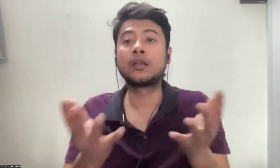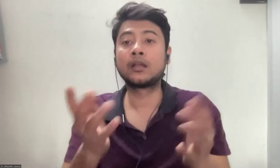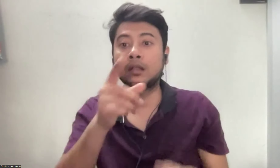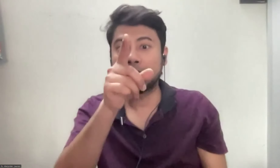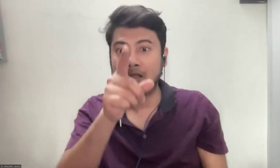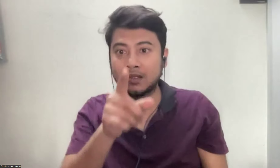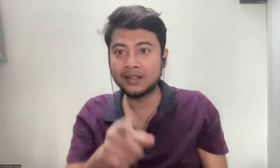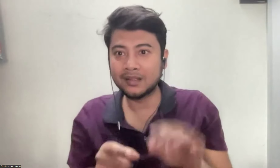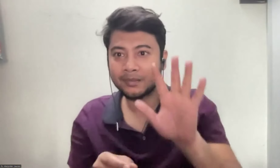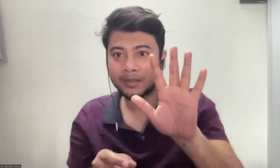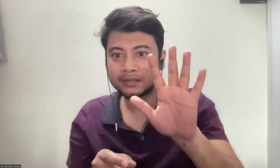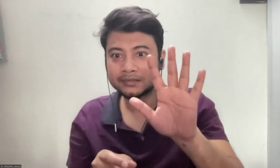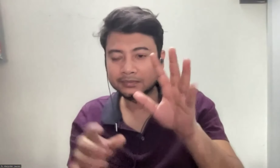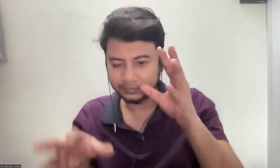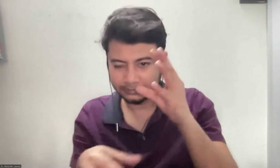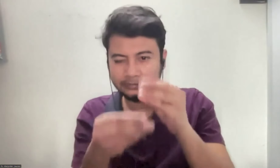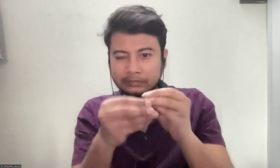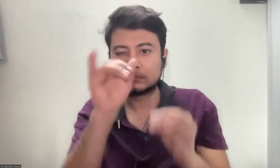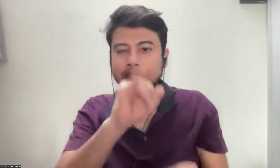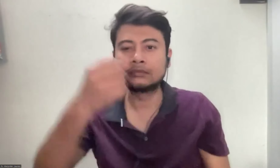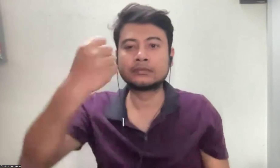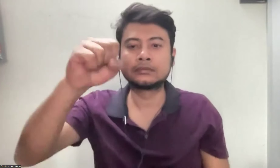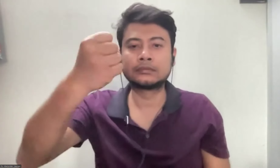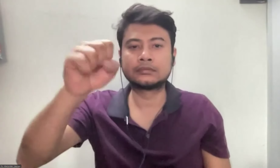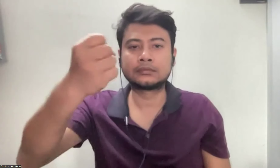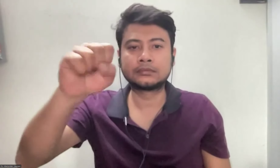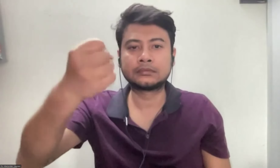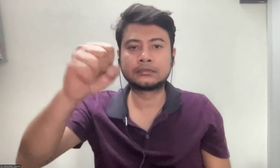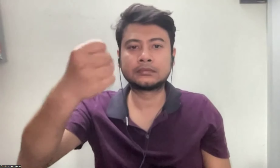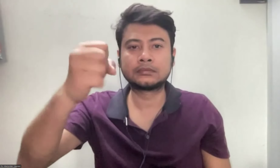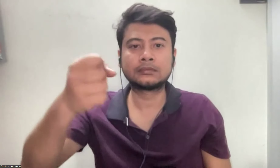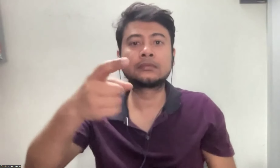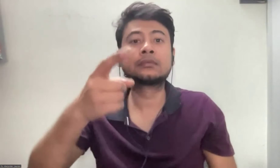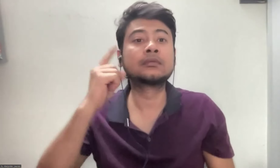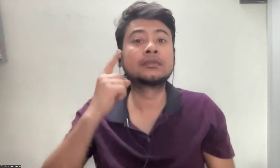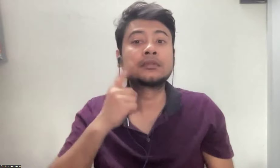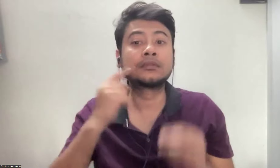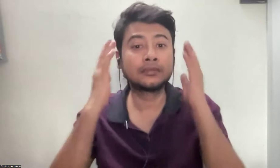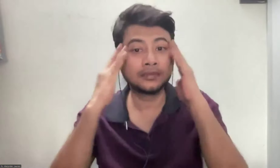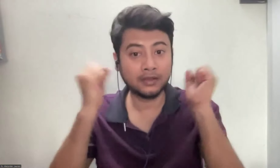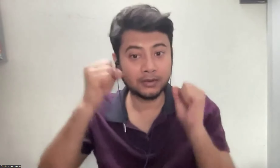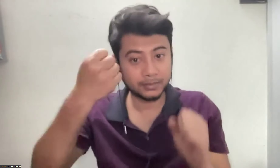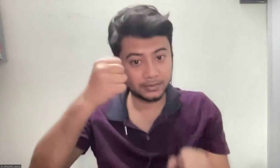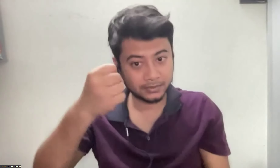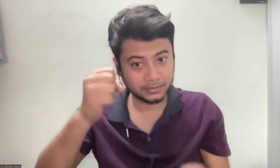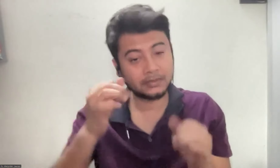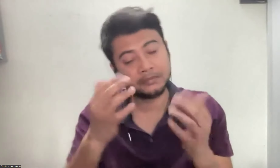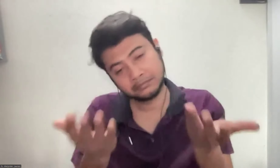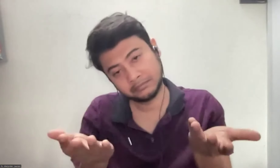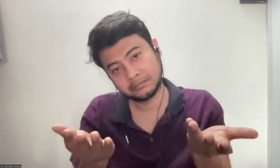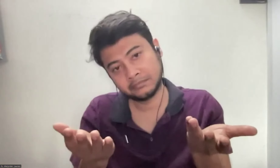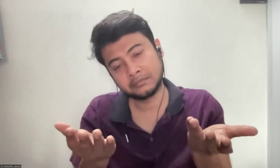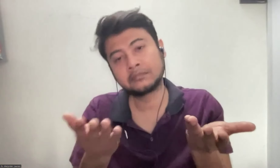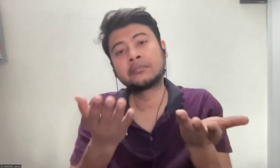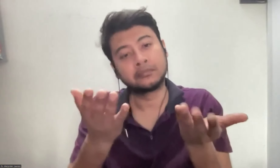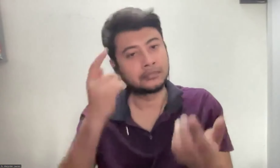bell, and at the same time, it depends on all of you, but also the list should also have a bell. So on the left, so